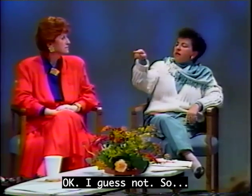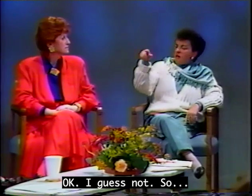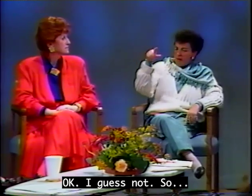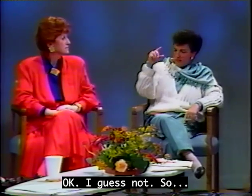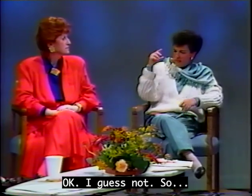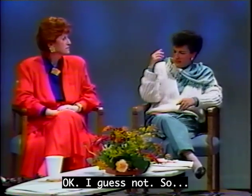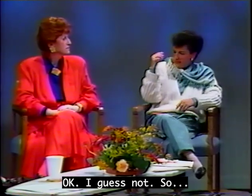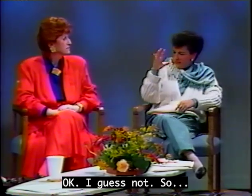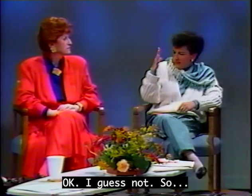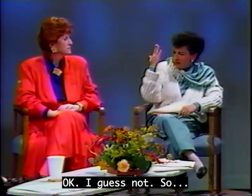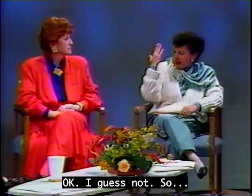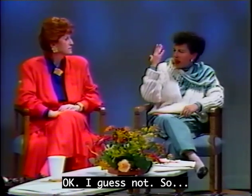I guess not. So,